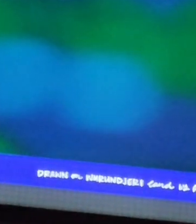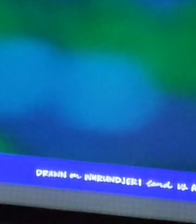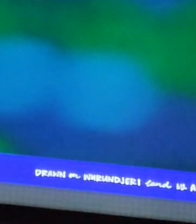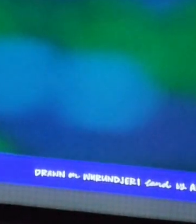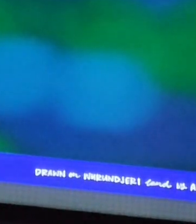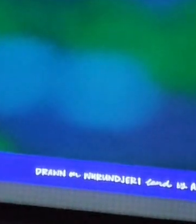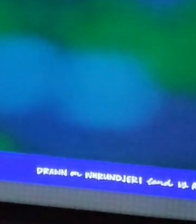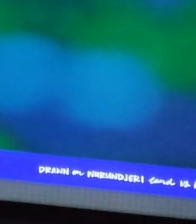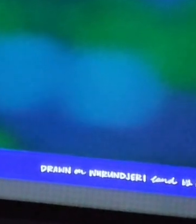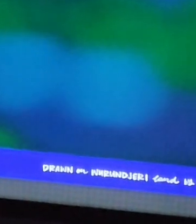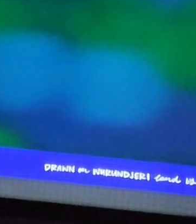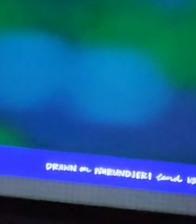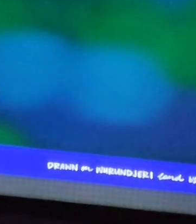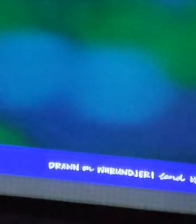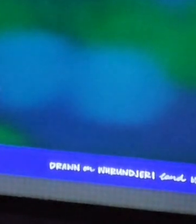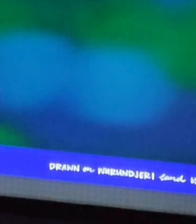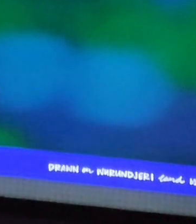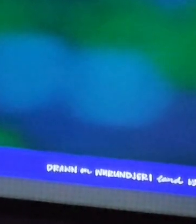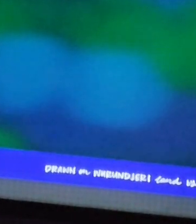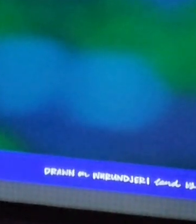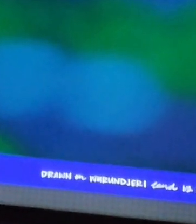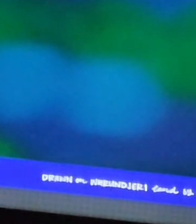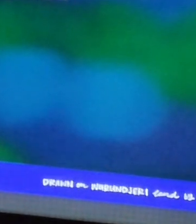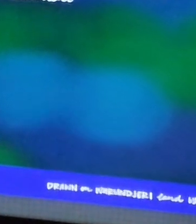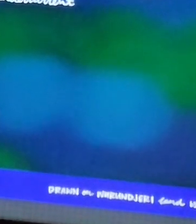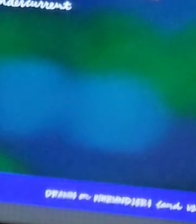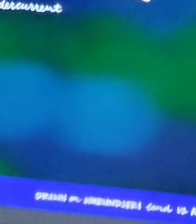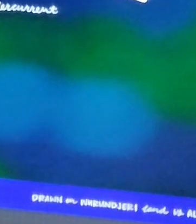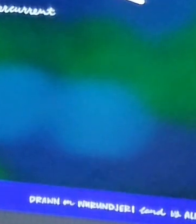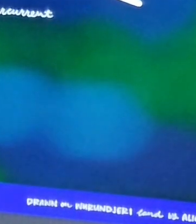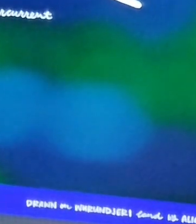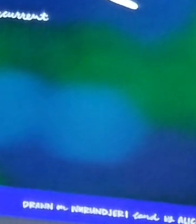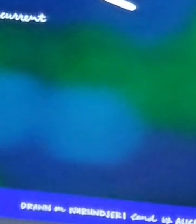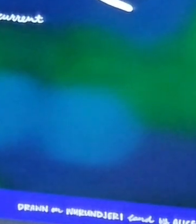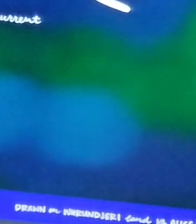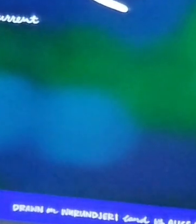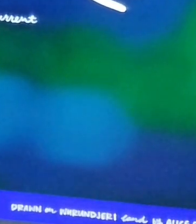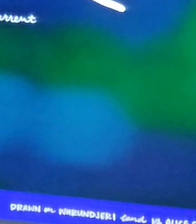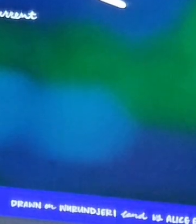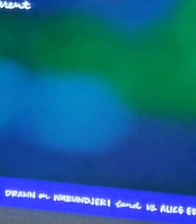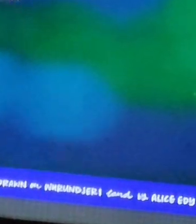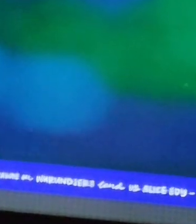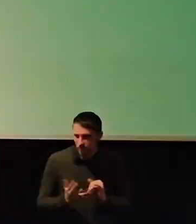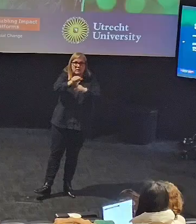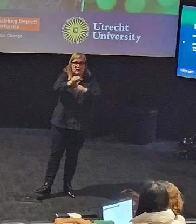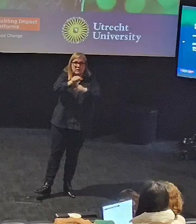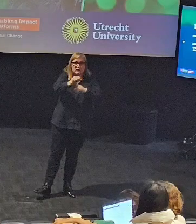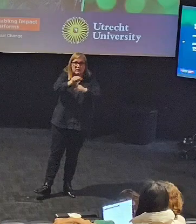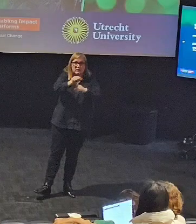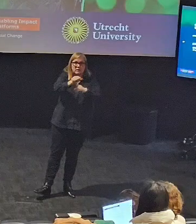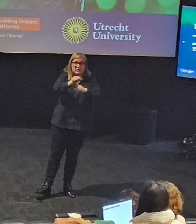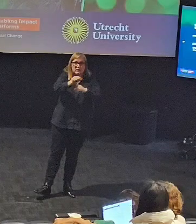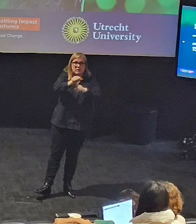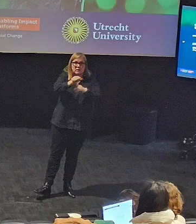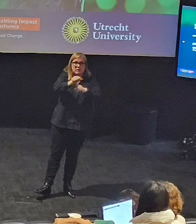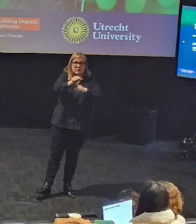those. They'll be probably displayed on the screens around the building, and especially the